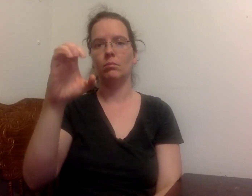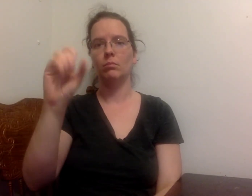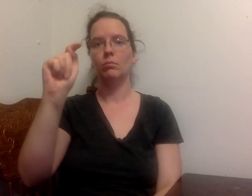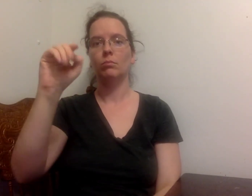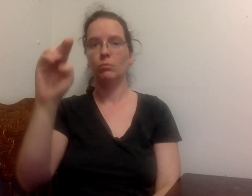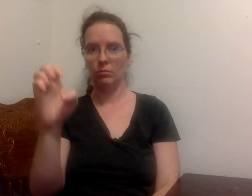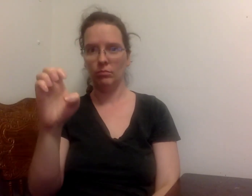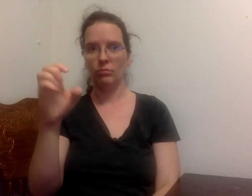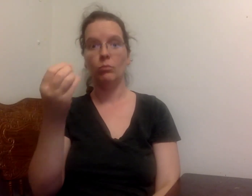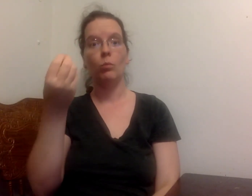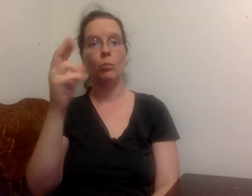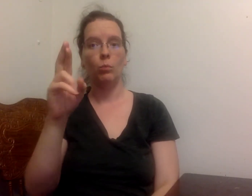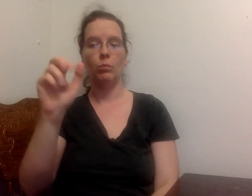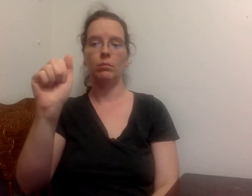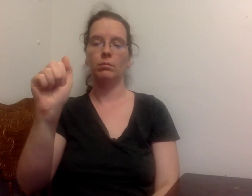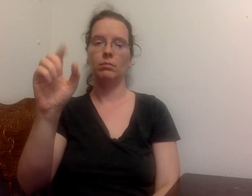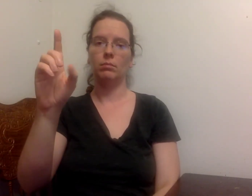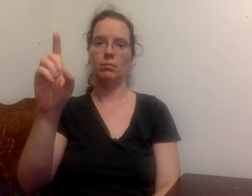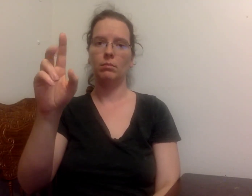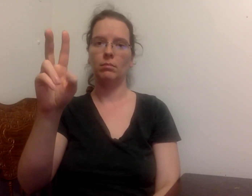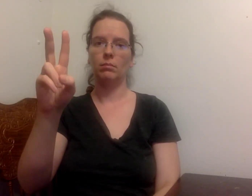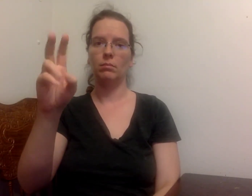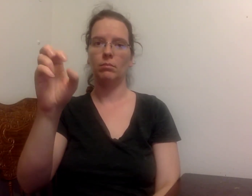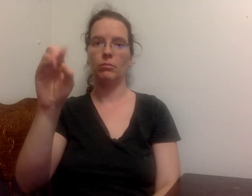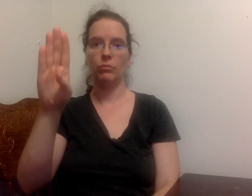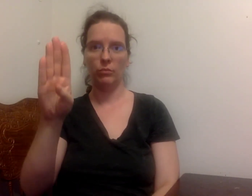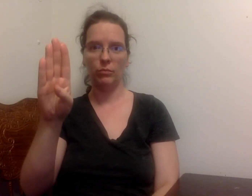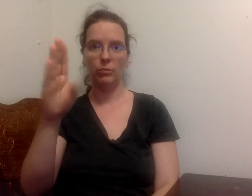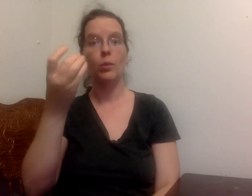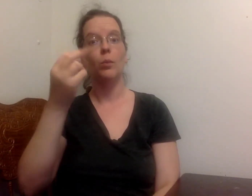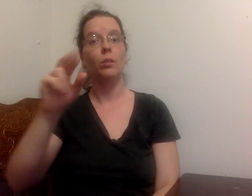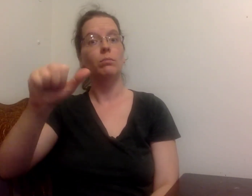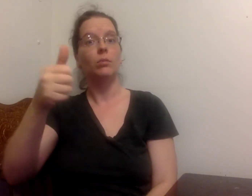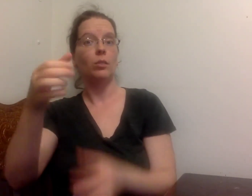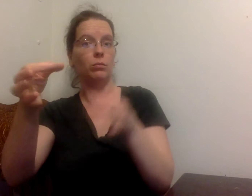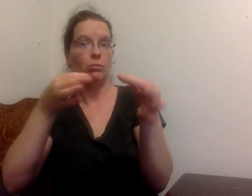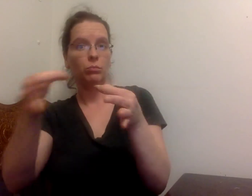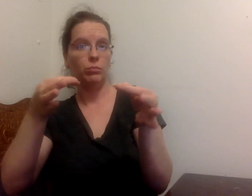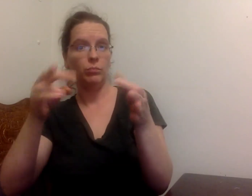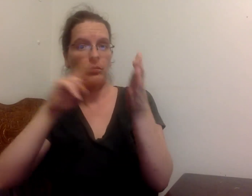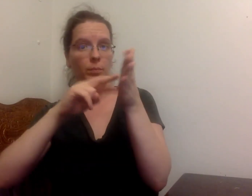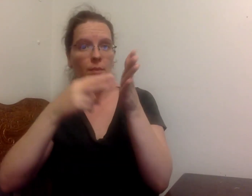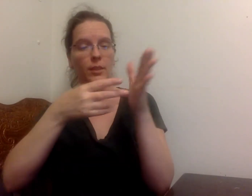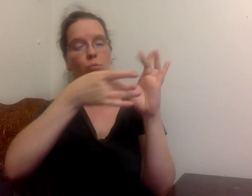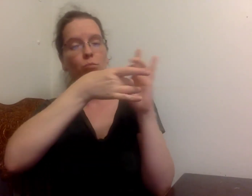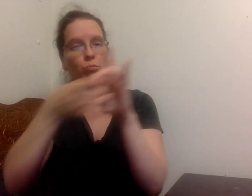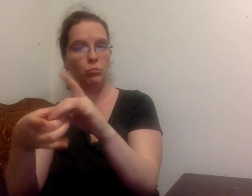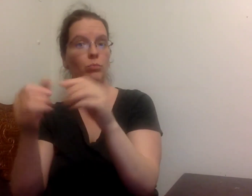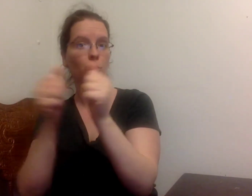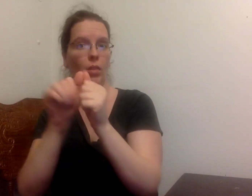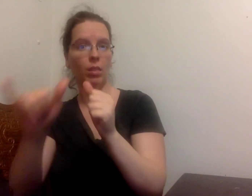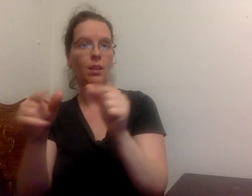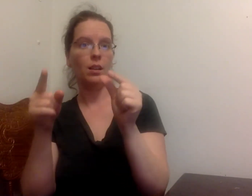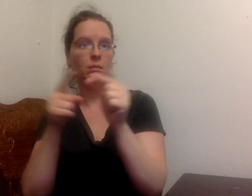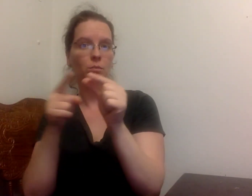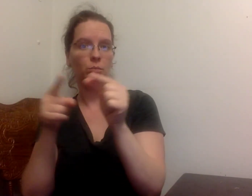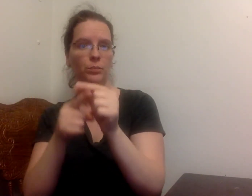You use them to show adjectives or adverbs or other descriptive meanings related to that